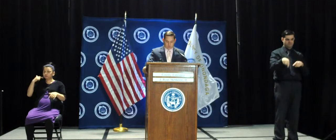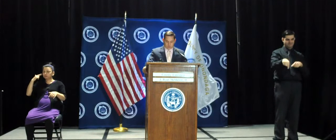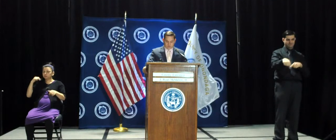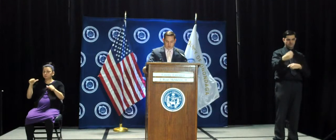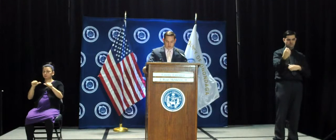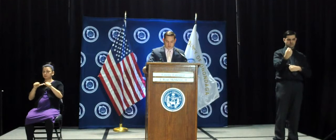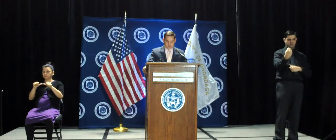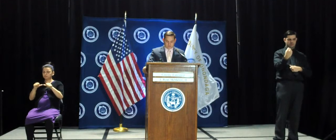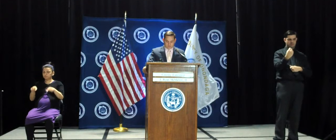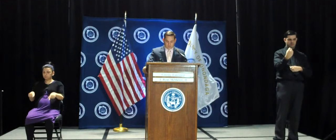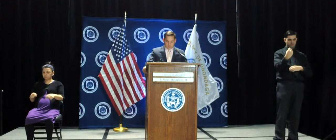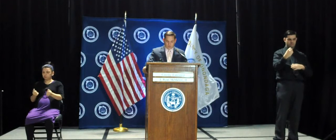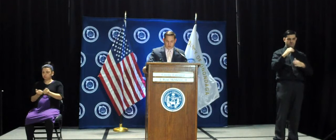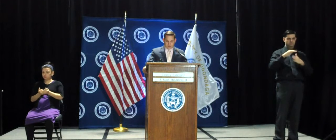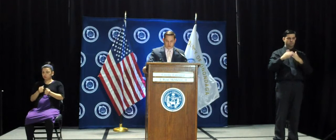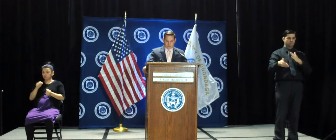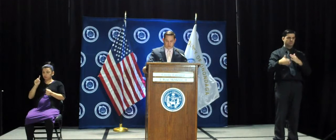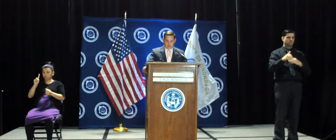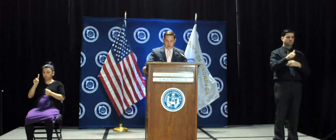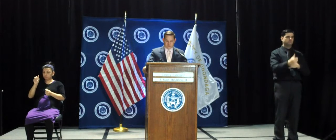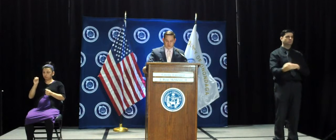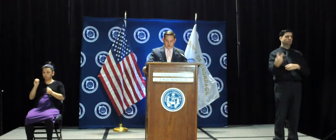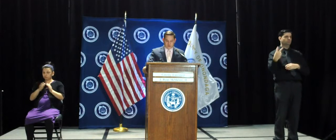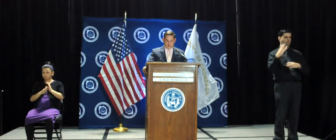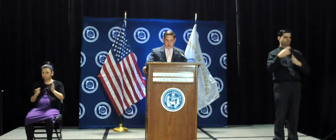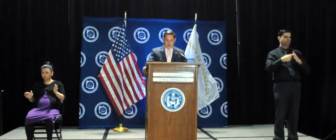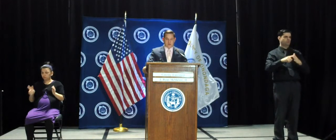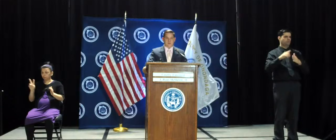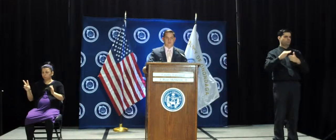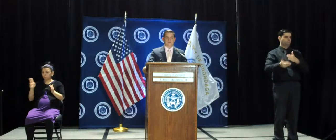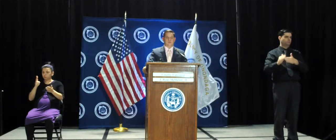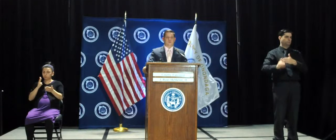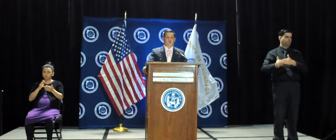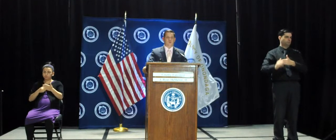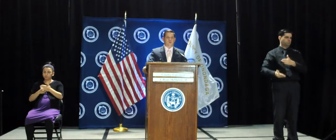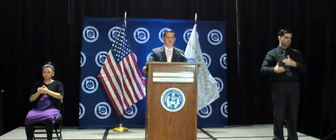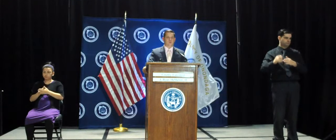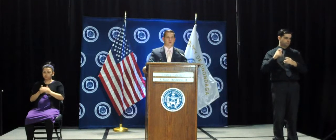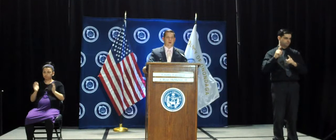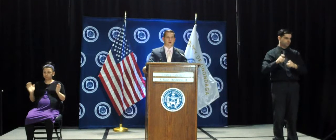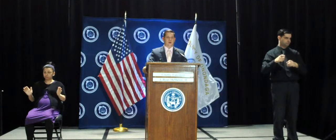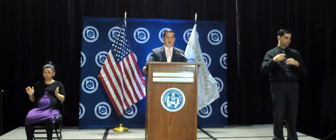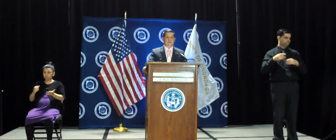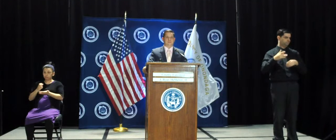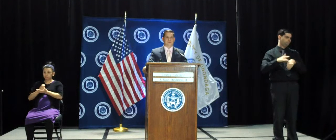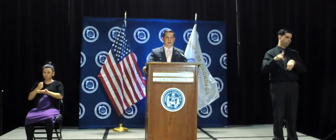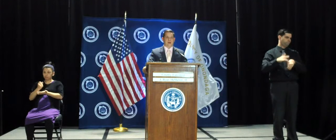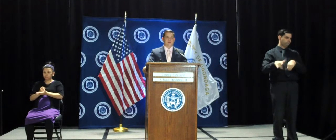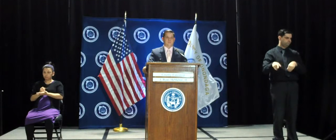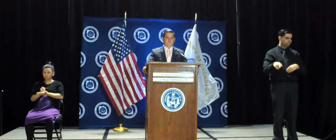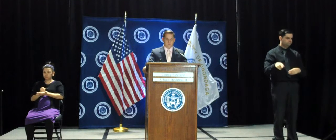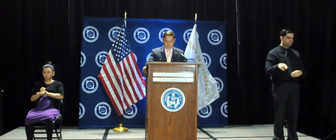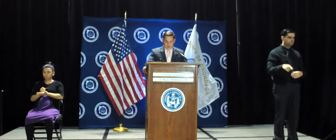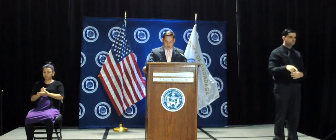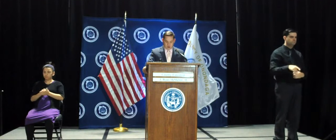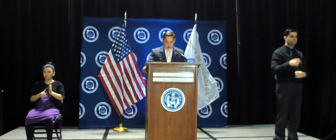2 for both days. We need you to pre-register, and this is for folks who are not